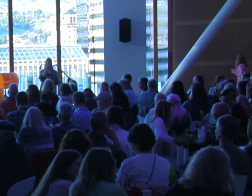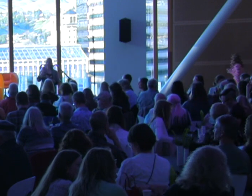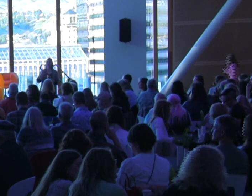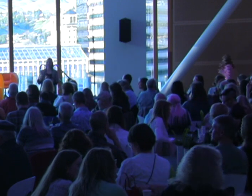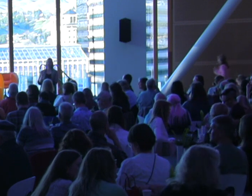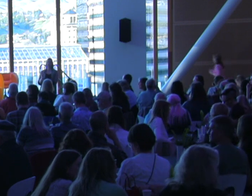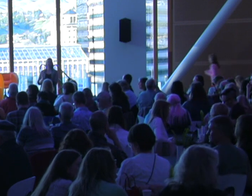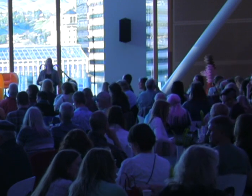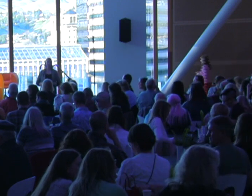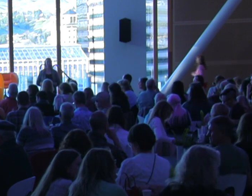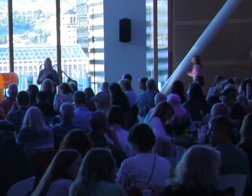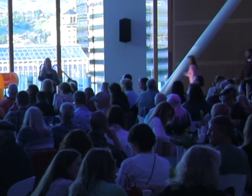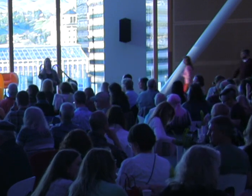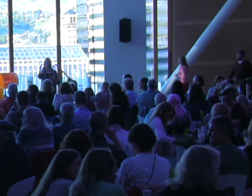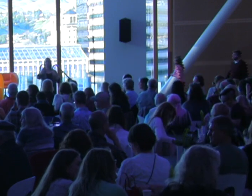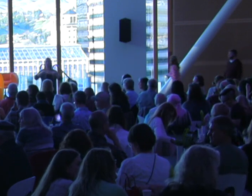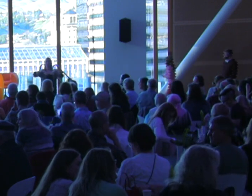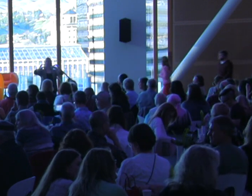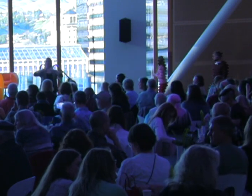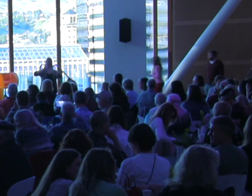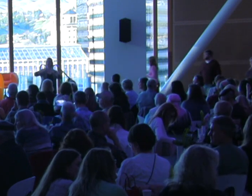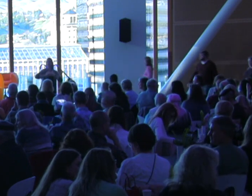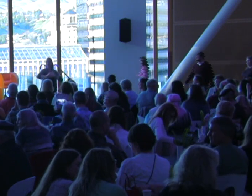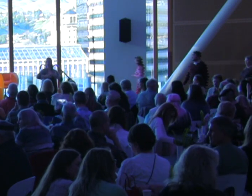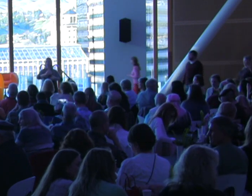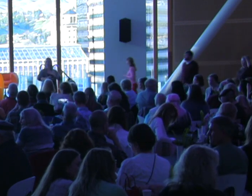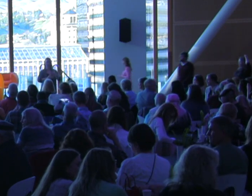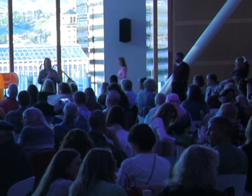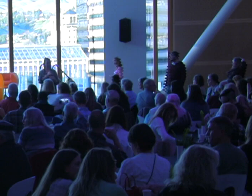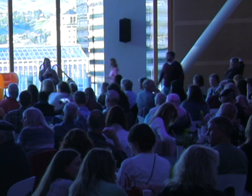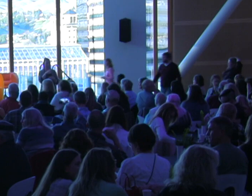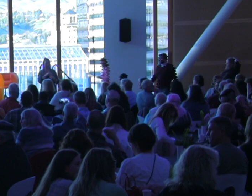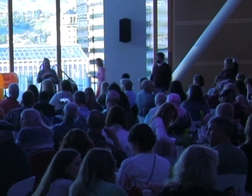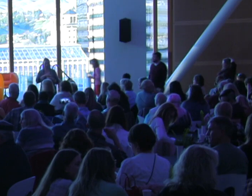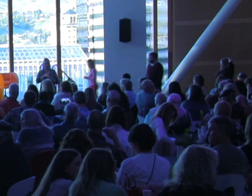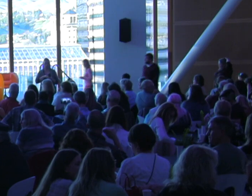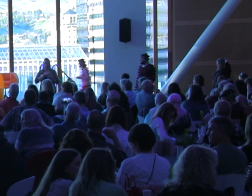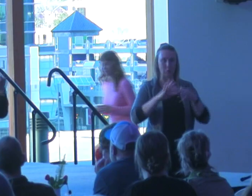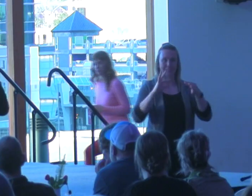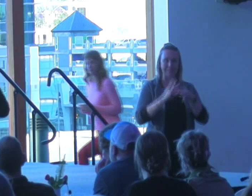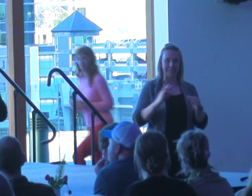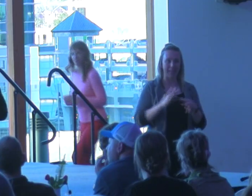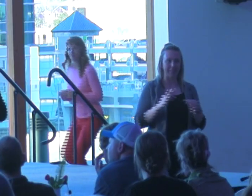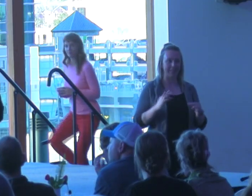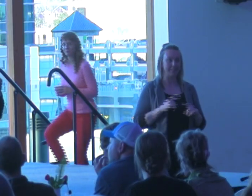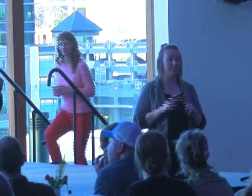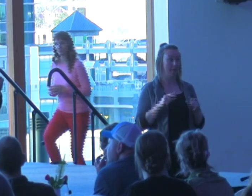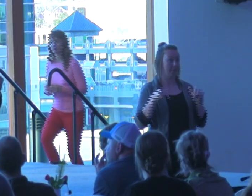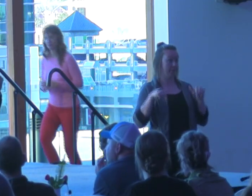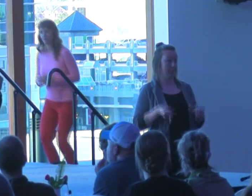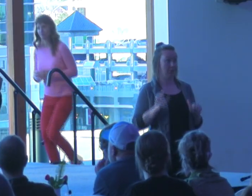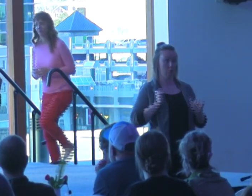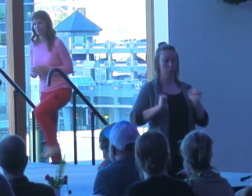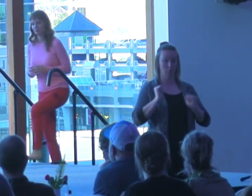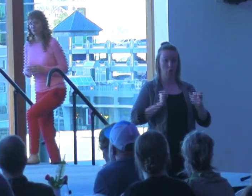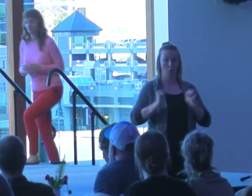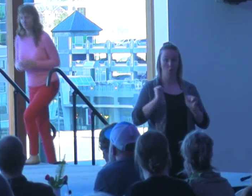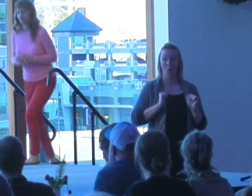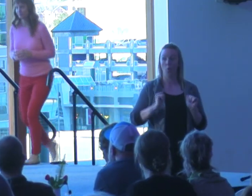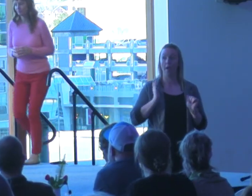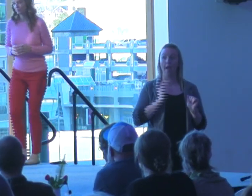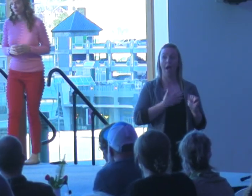are carrying us forward. This isn't in my notes to say this yet, but this show is